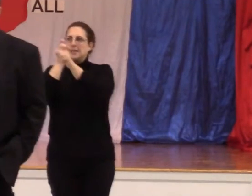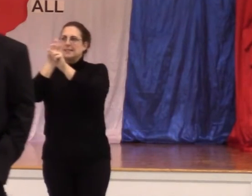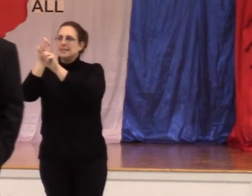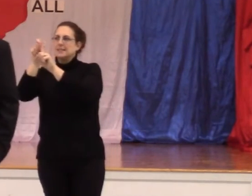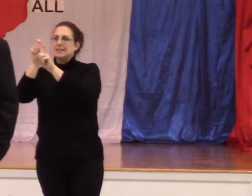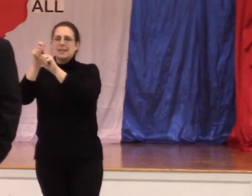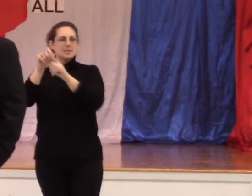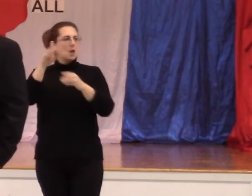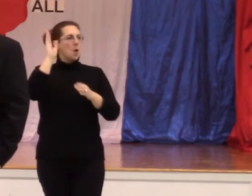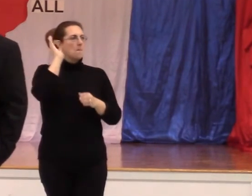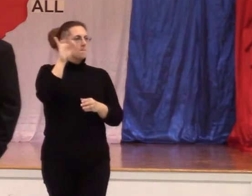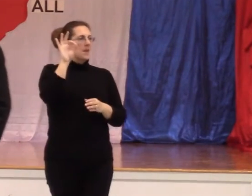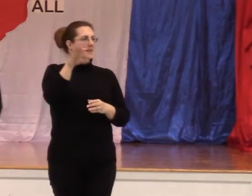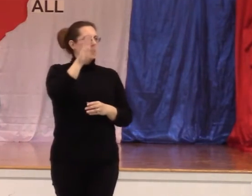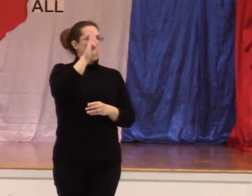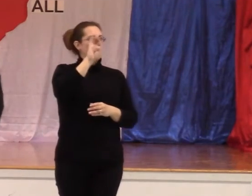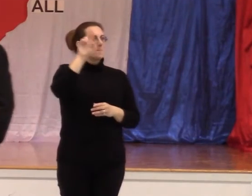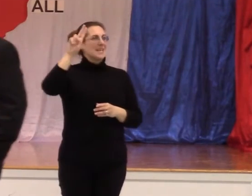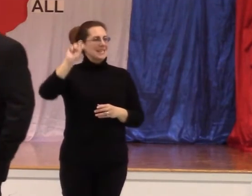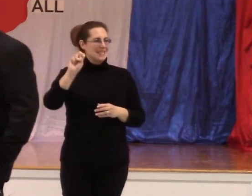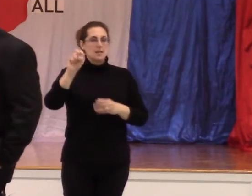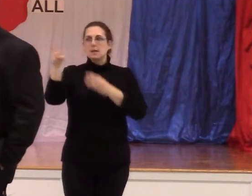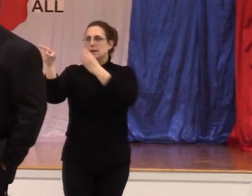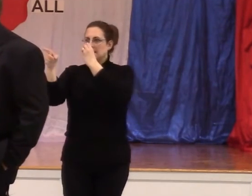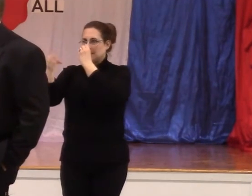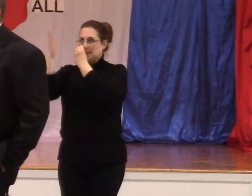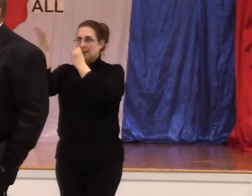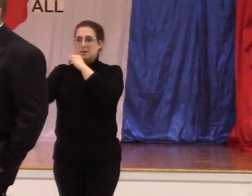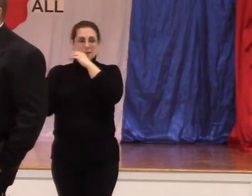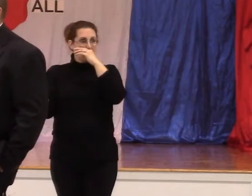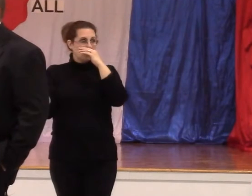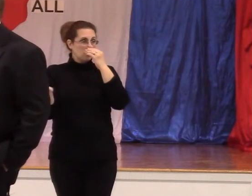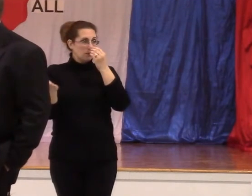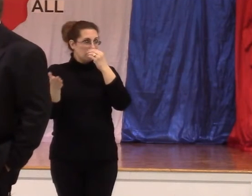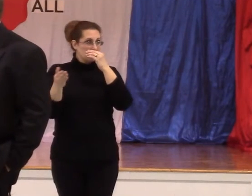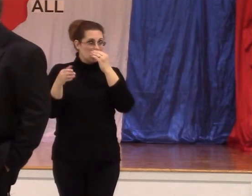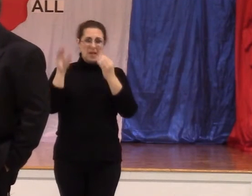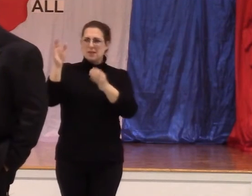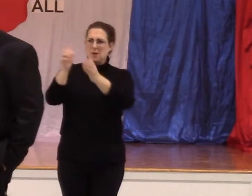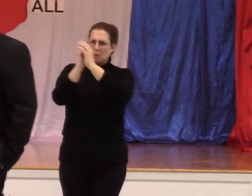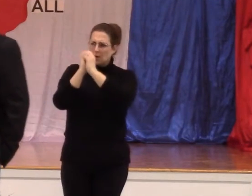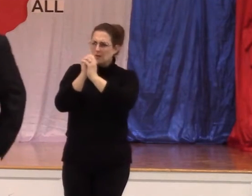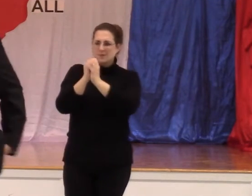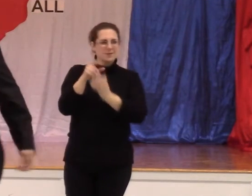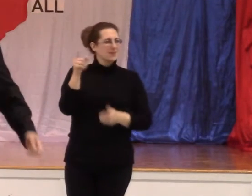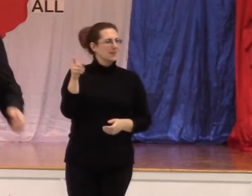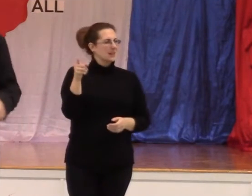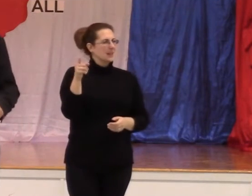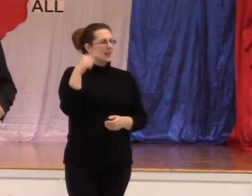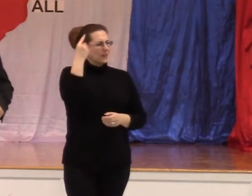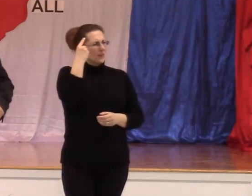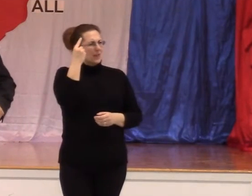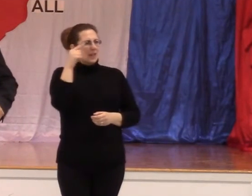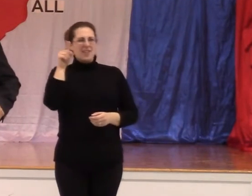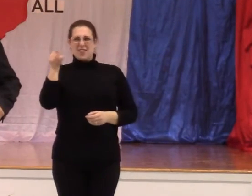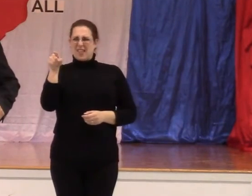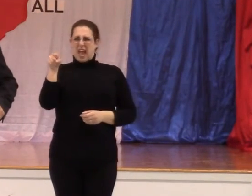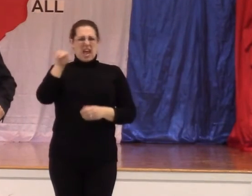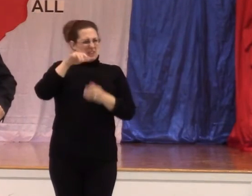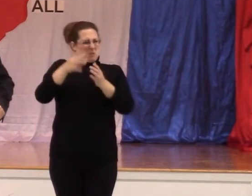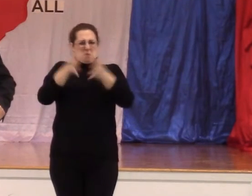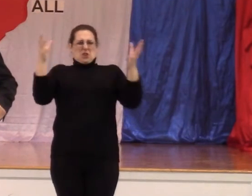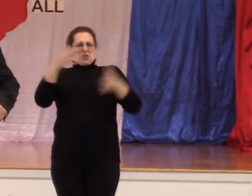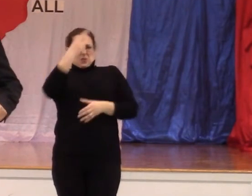a little bit. You know, if you watch Pastor Bean and the guys from Gottesdienst and worship, doesn't it just come to mind, that's too